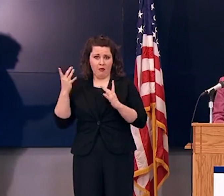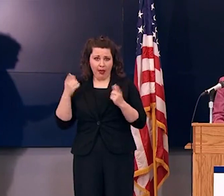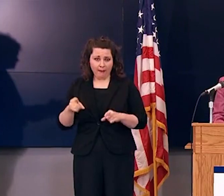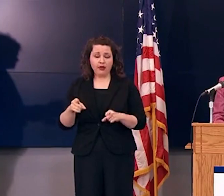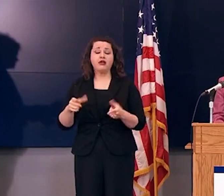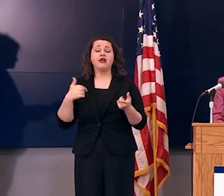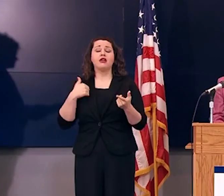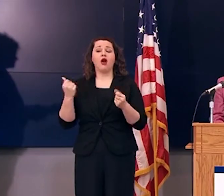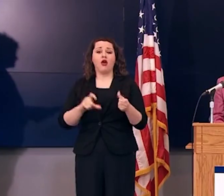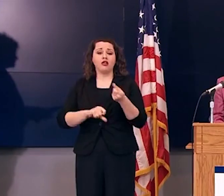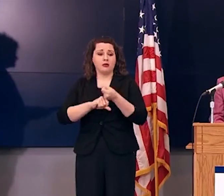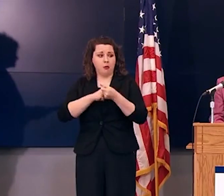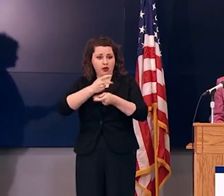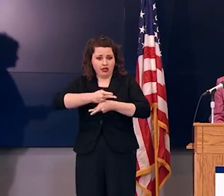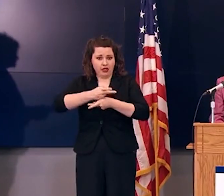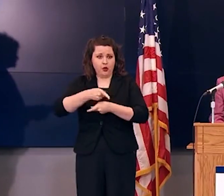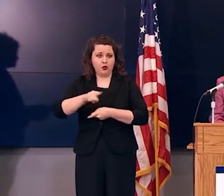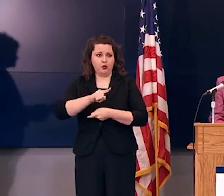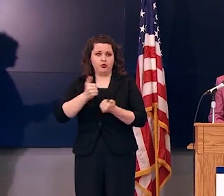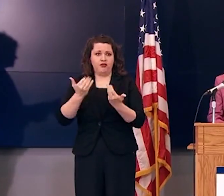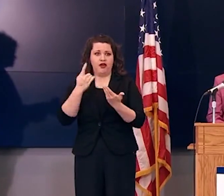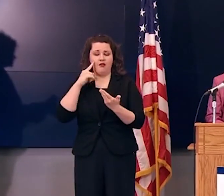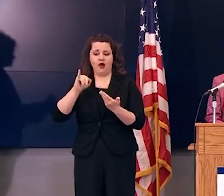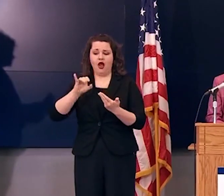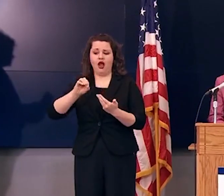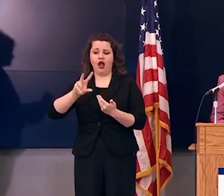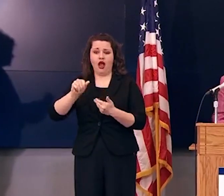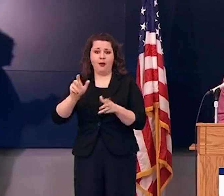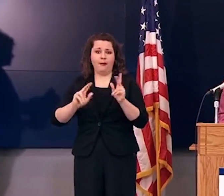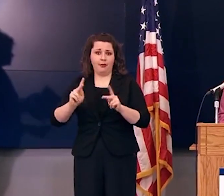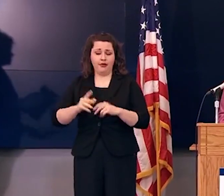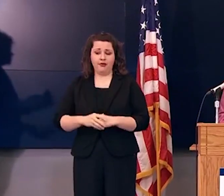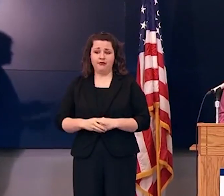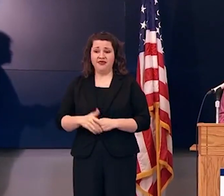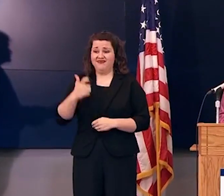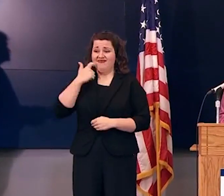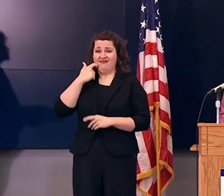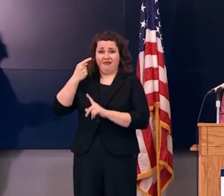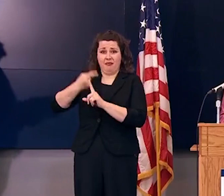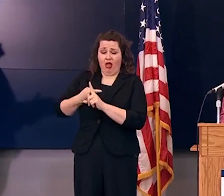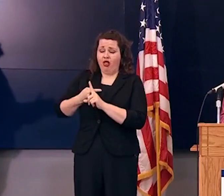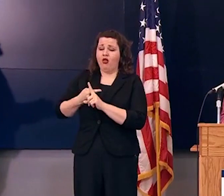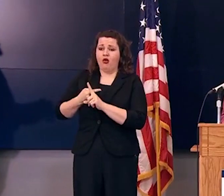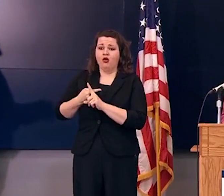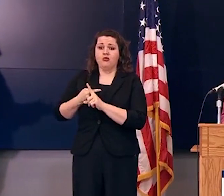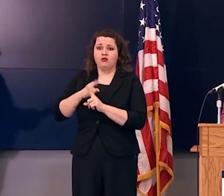support and care you are giving Iowans. This past month has been